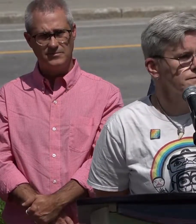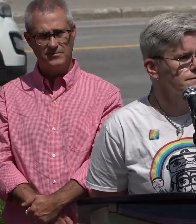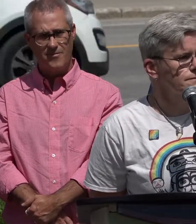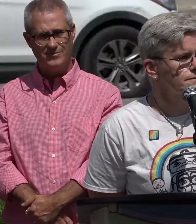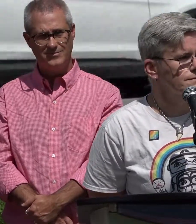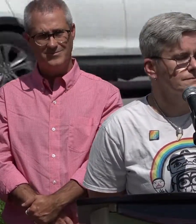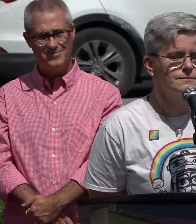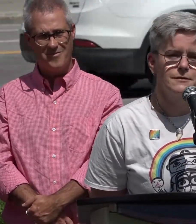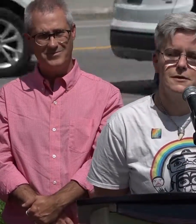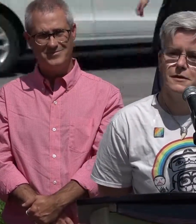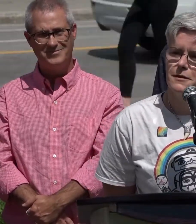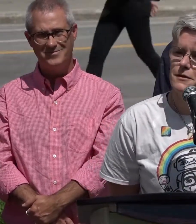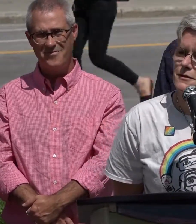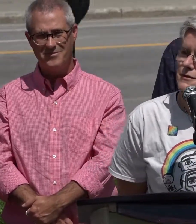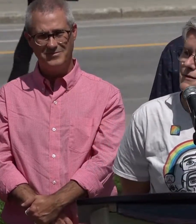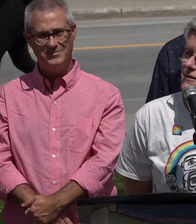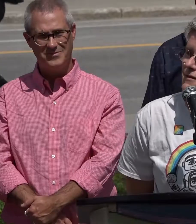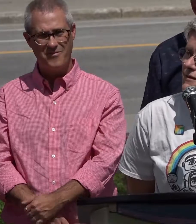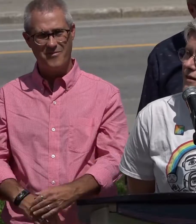yes.